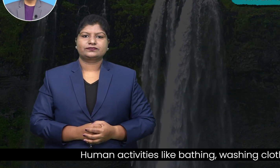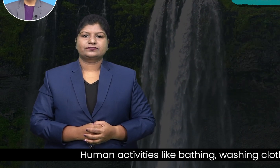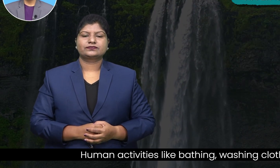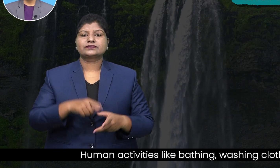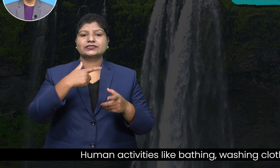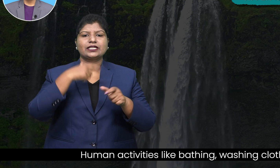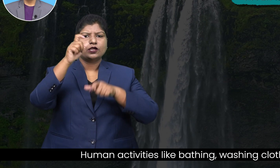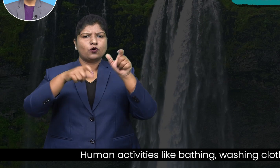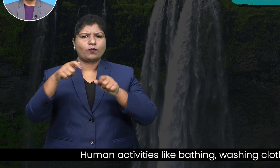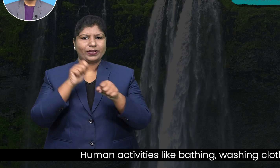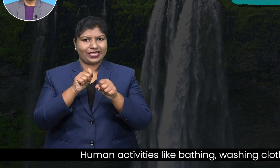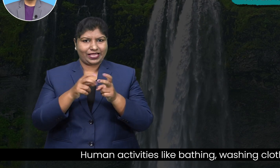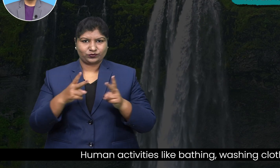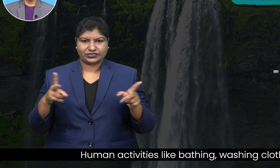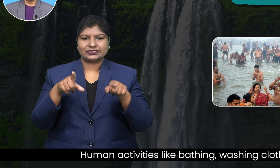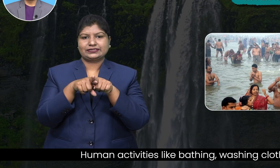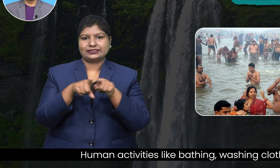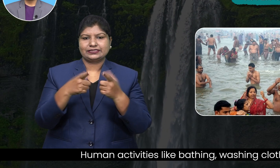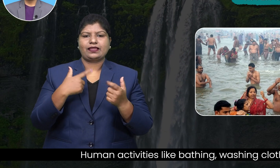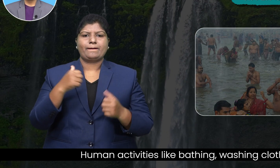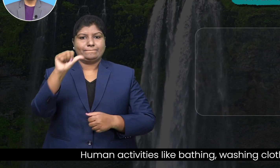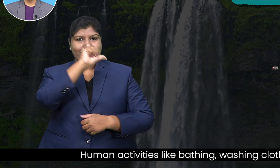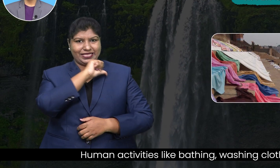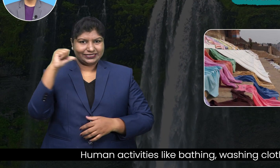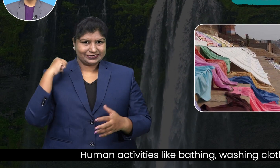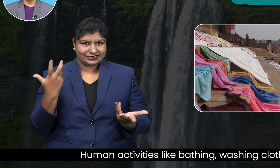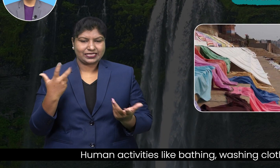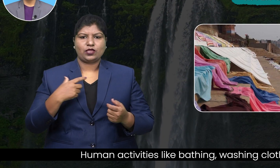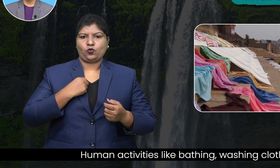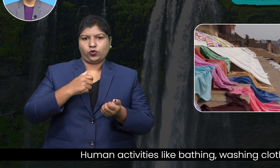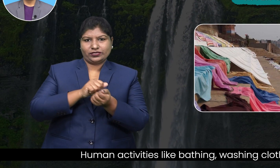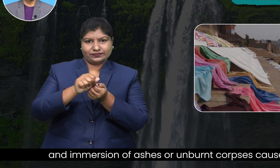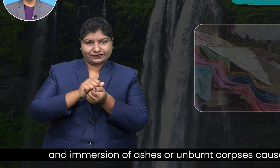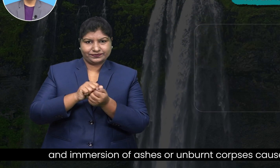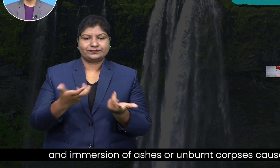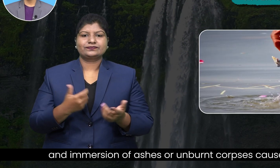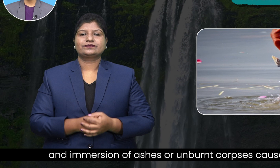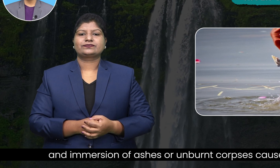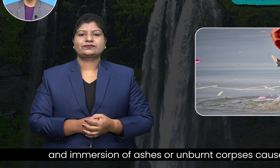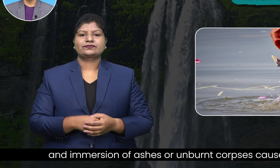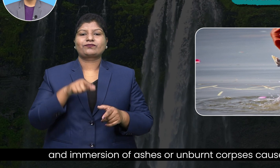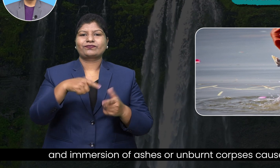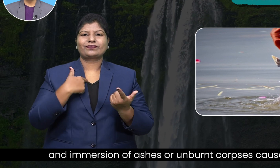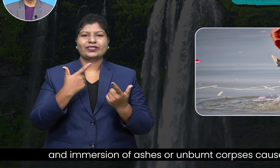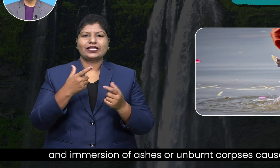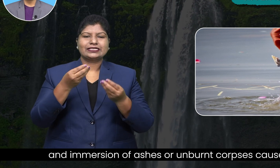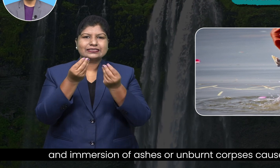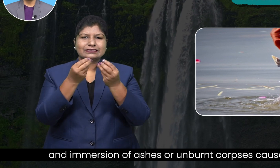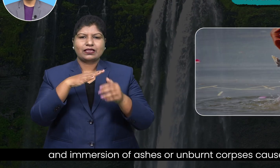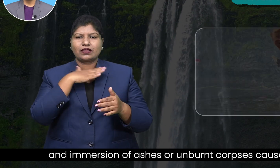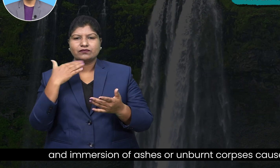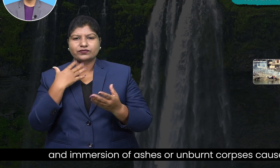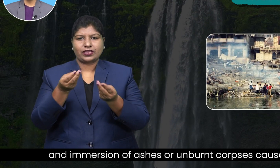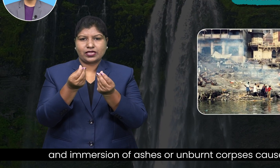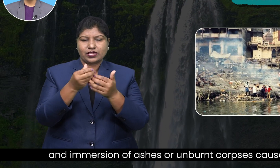Human activities like bathing, washing clothes, and immersion of ashes